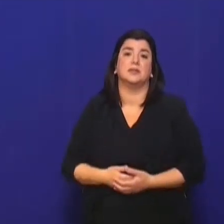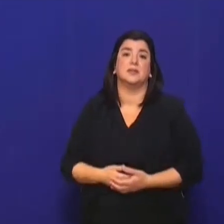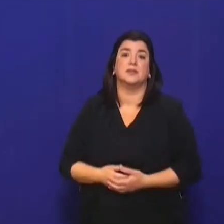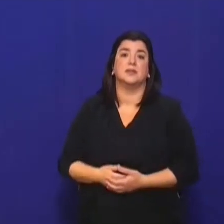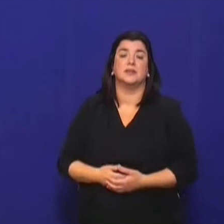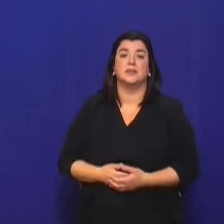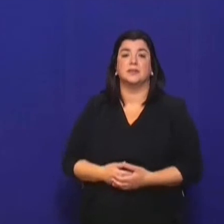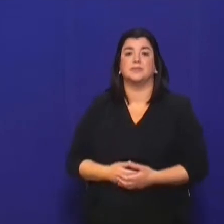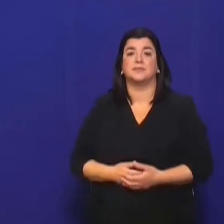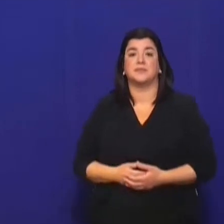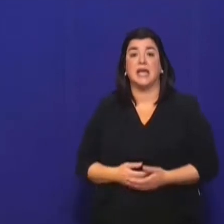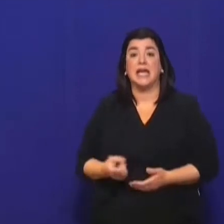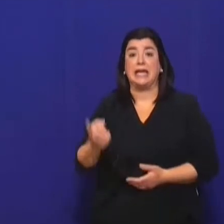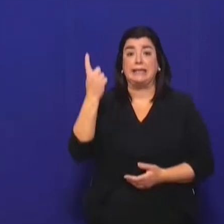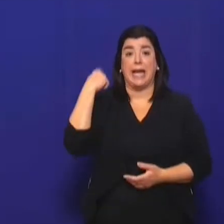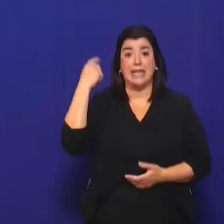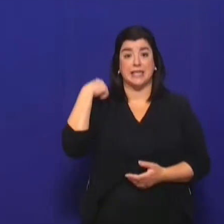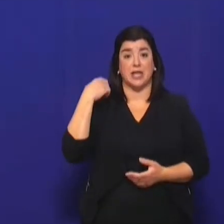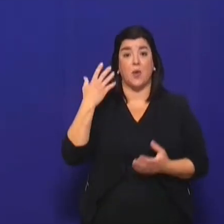Yesterday, we had